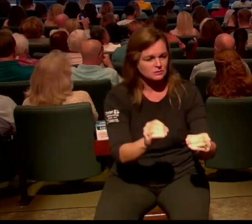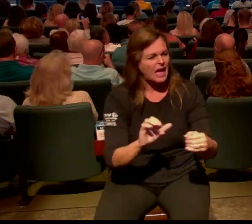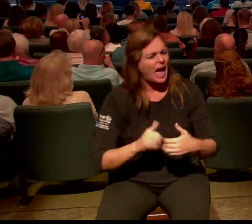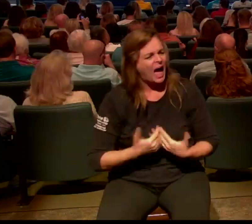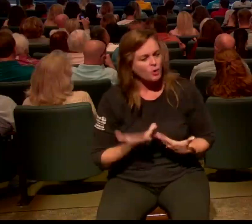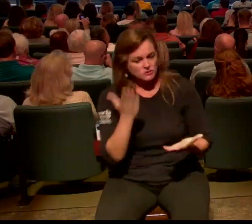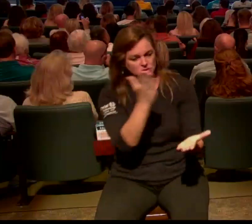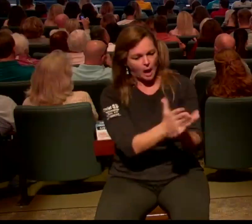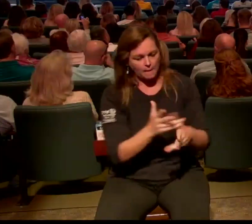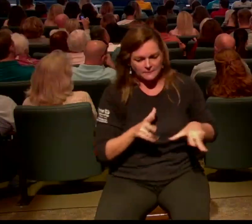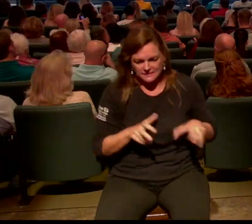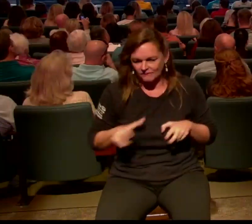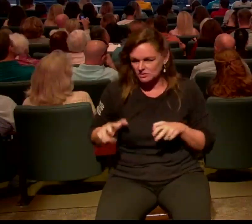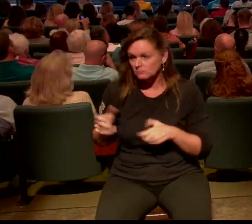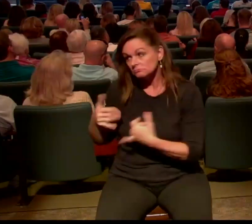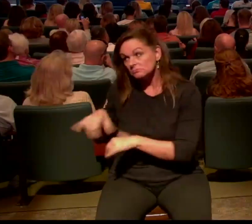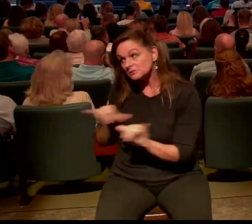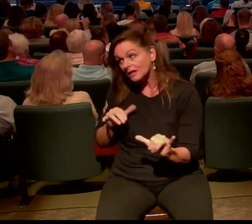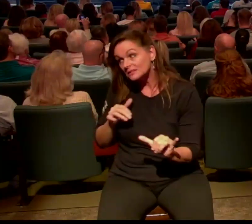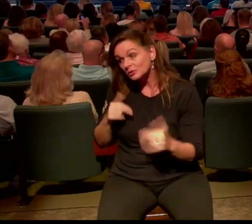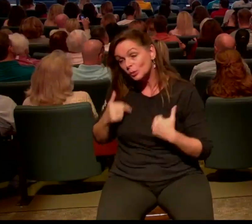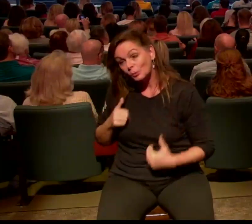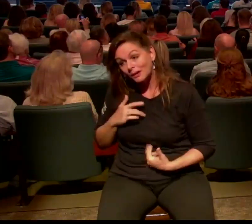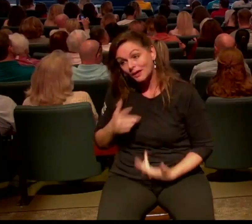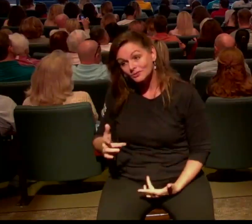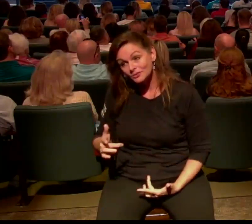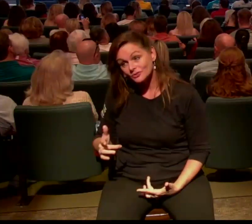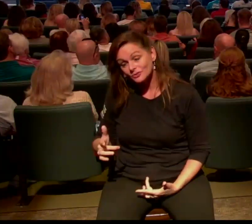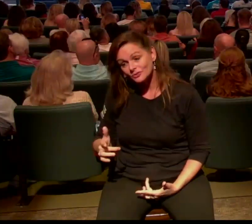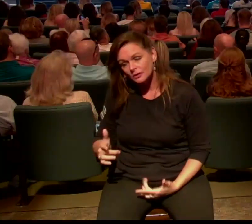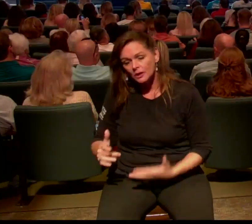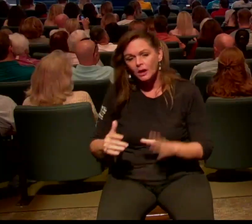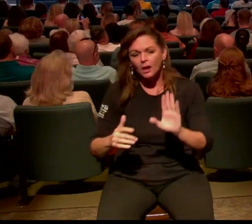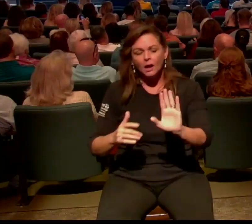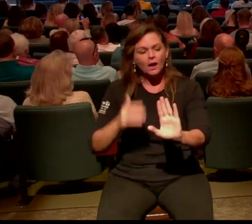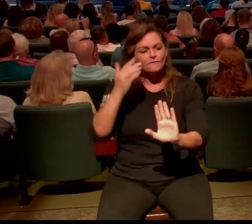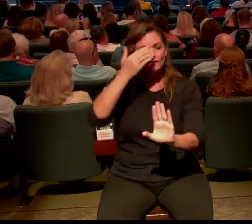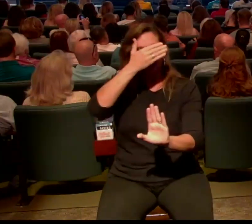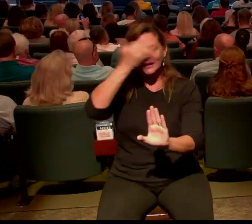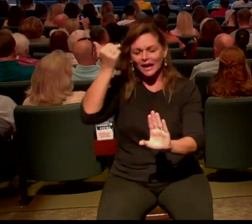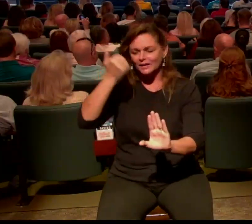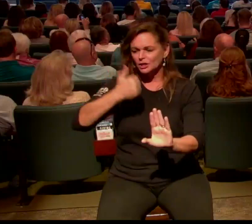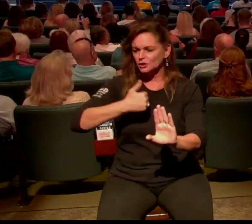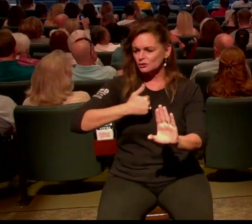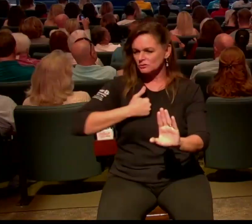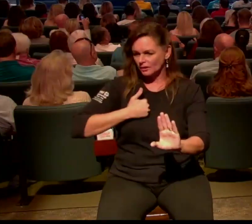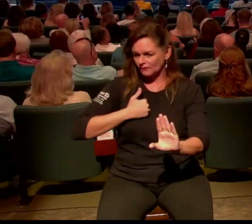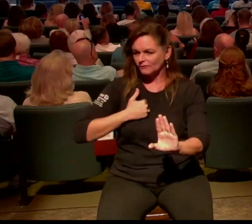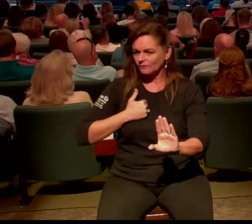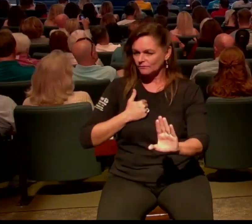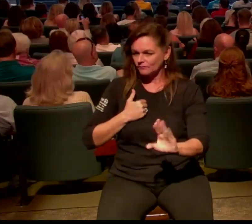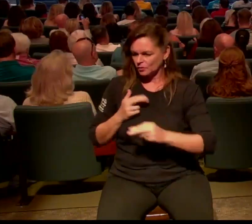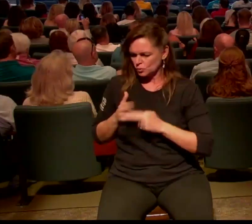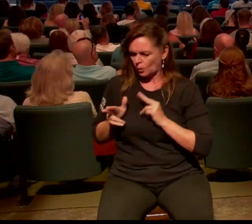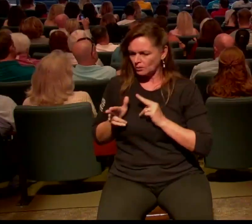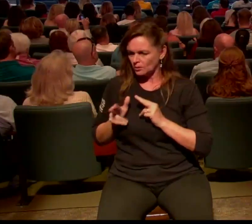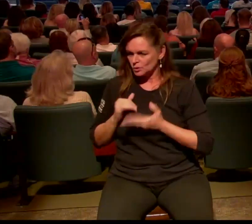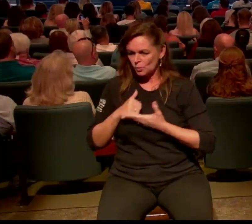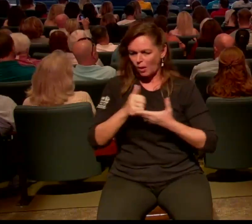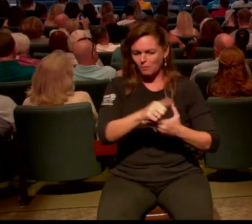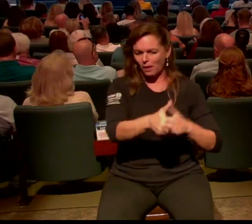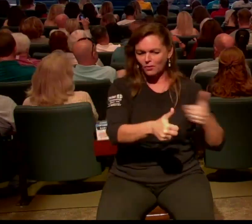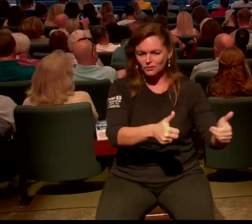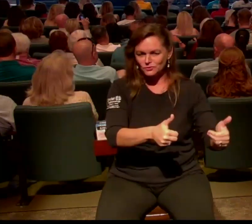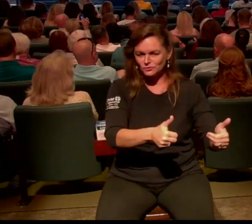selfishness problem that we all have. He says, forget yourselves long enough to lend a helping hand.